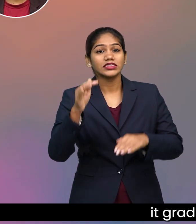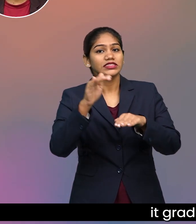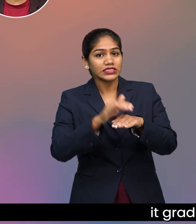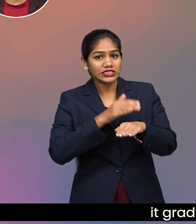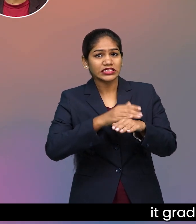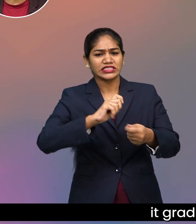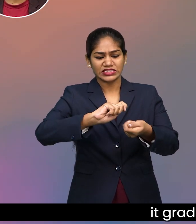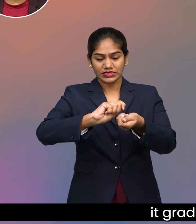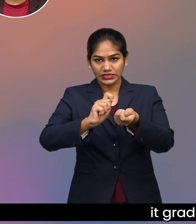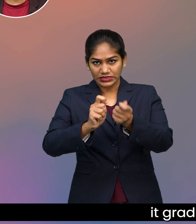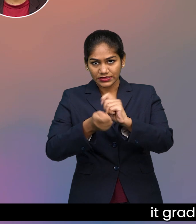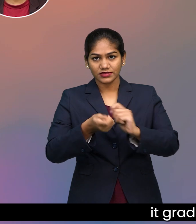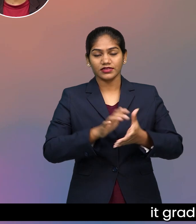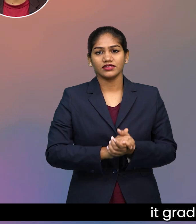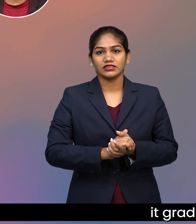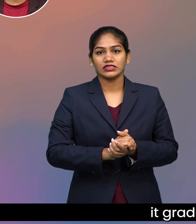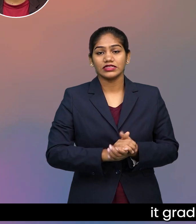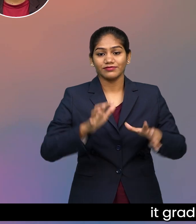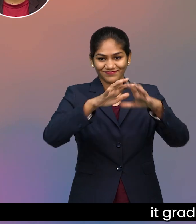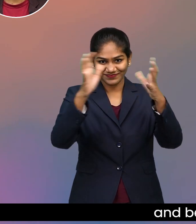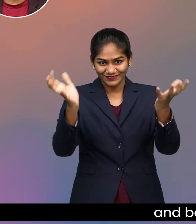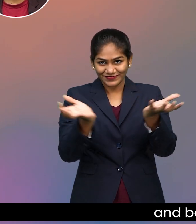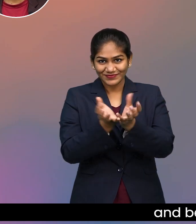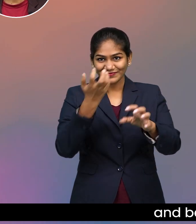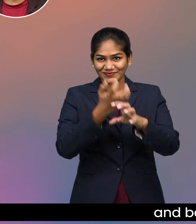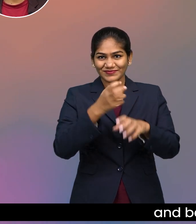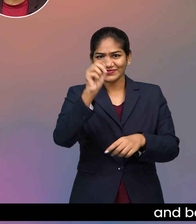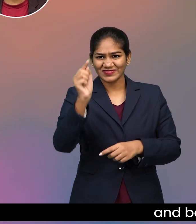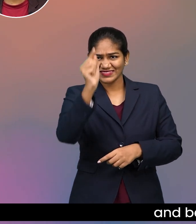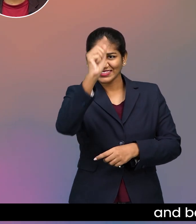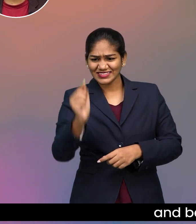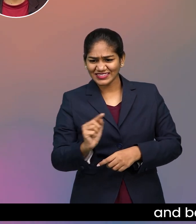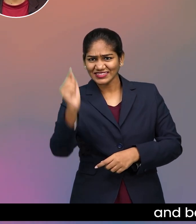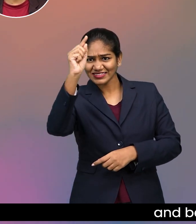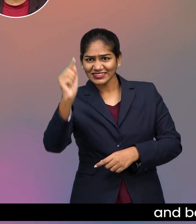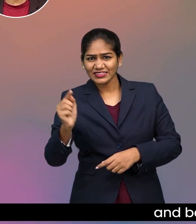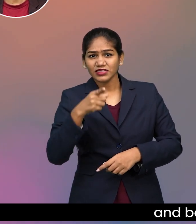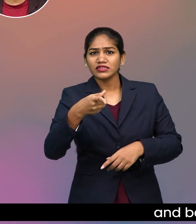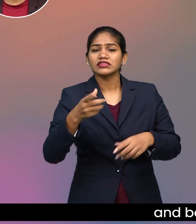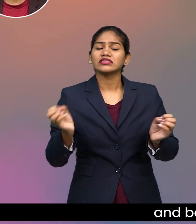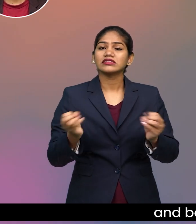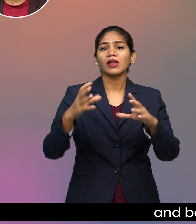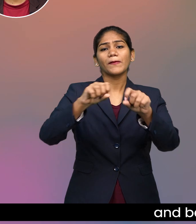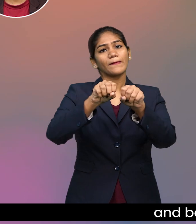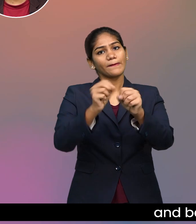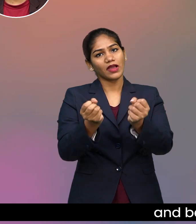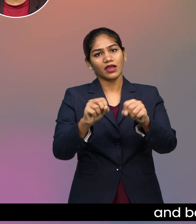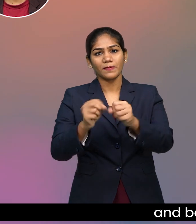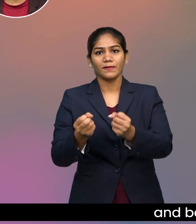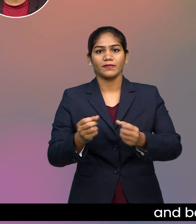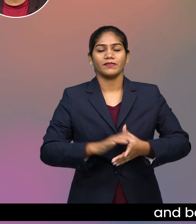it gradually becomes brittle and begins to break down.